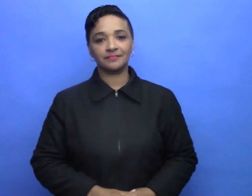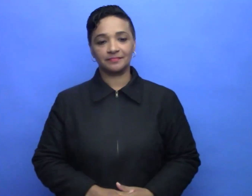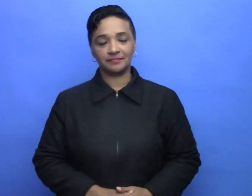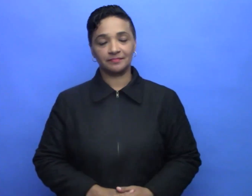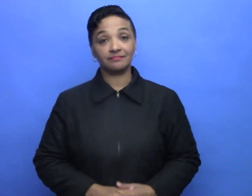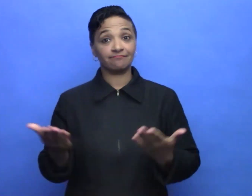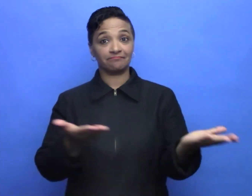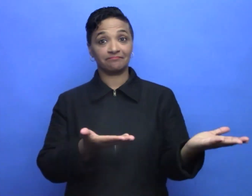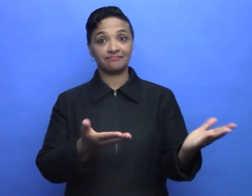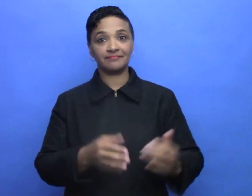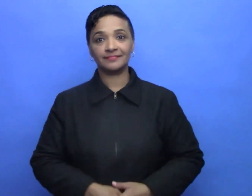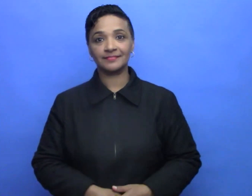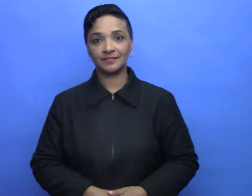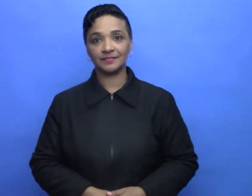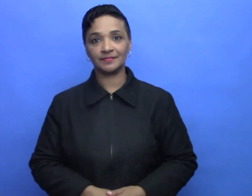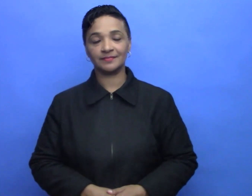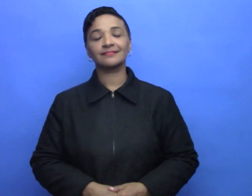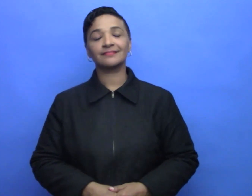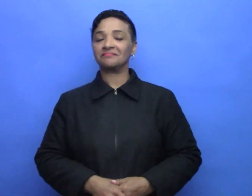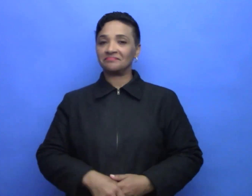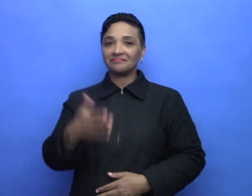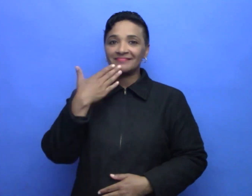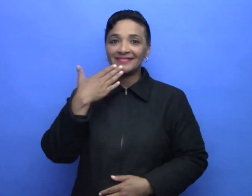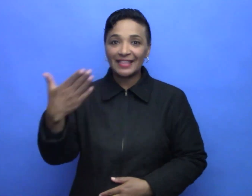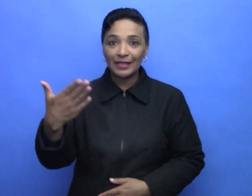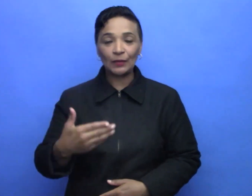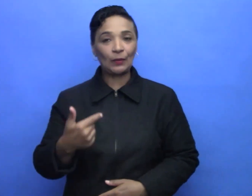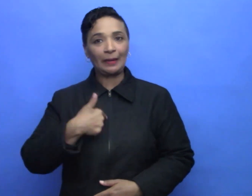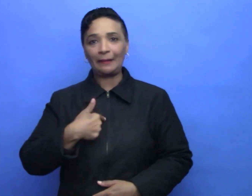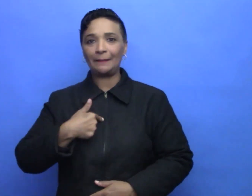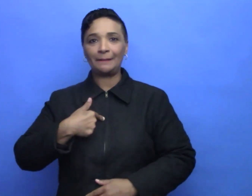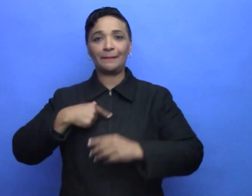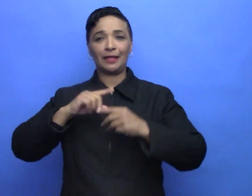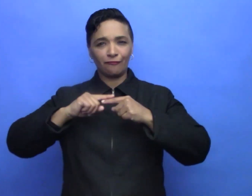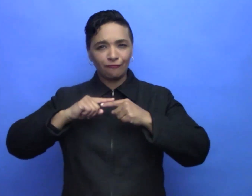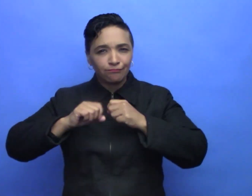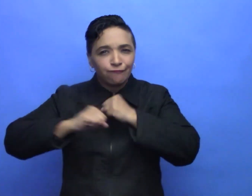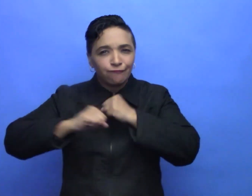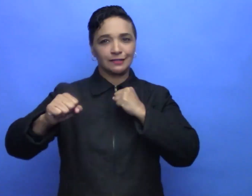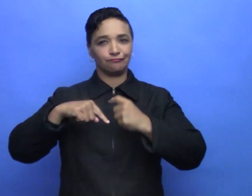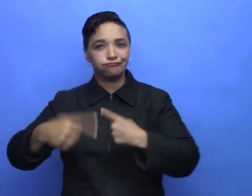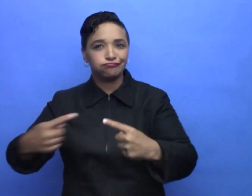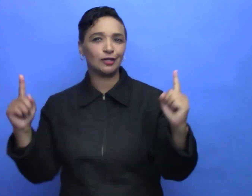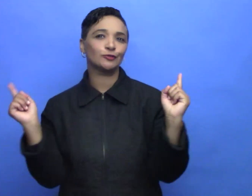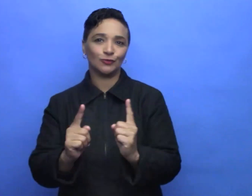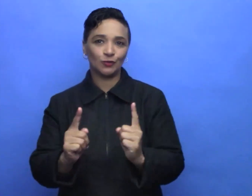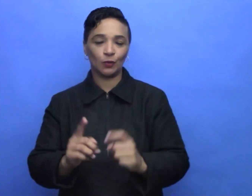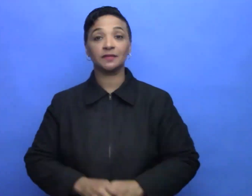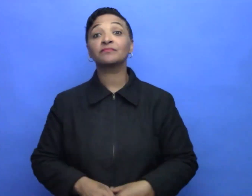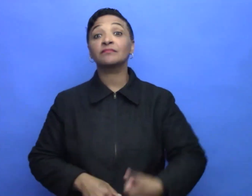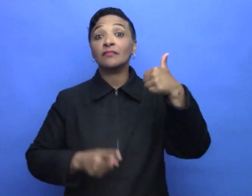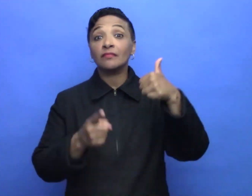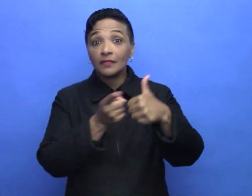to you. Thank you very much, Lewis. I'll try to be as quick as I can. First of all, in order to attract